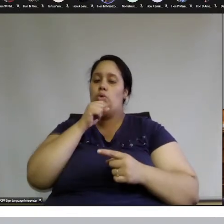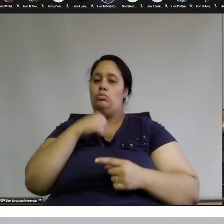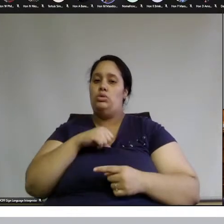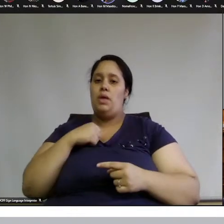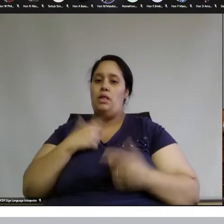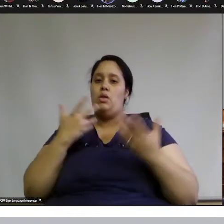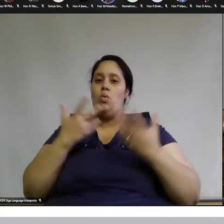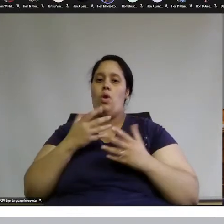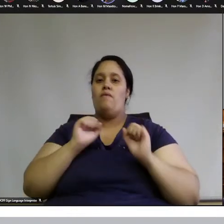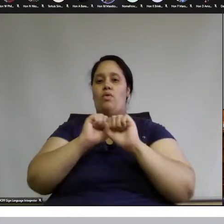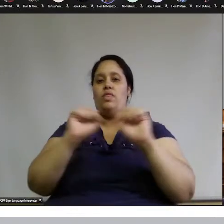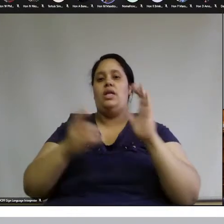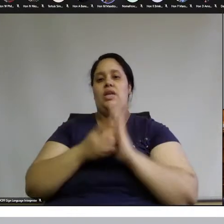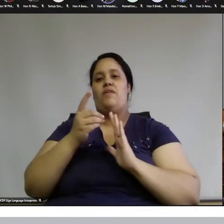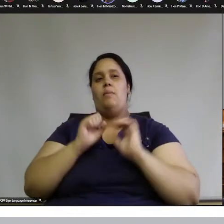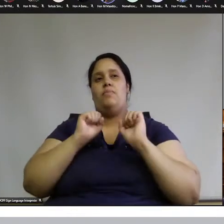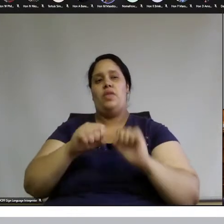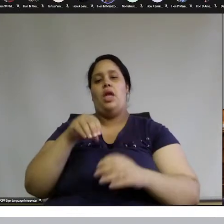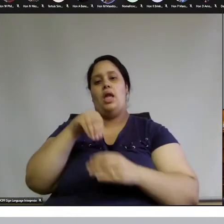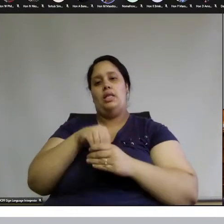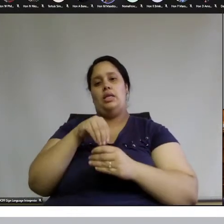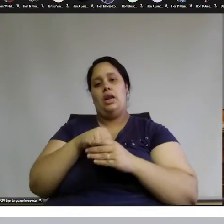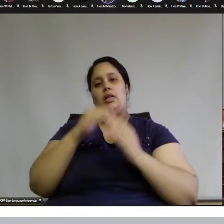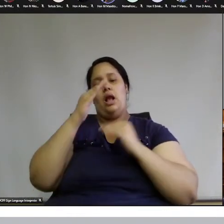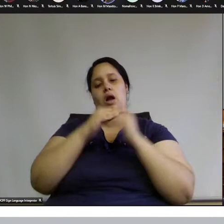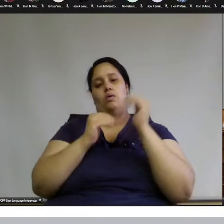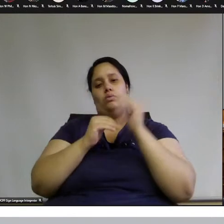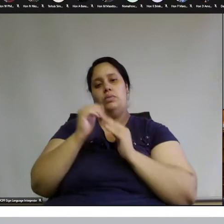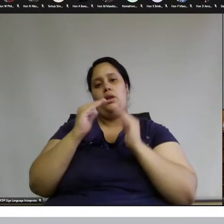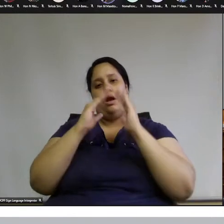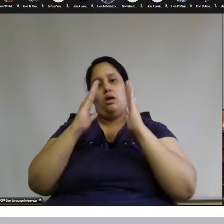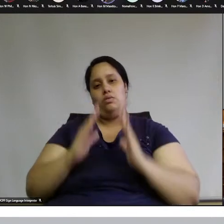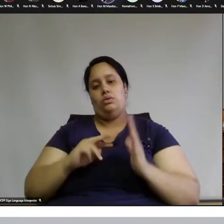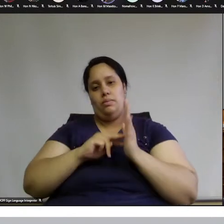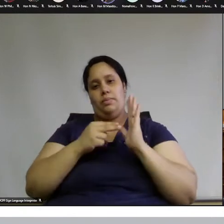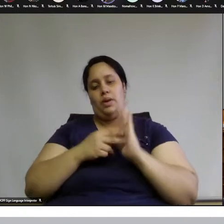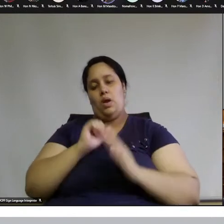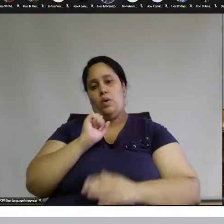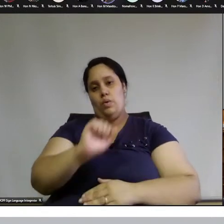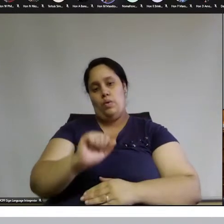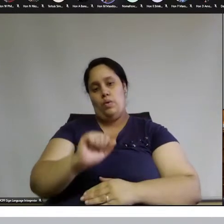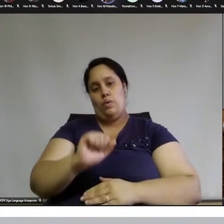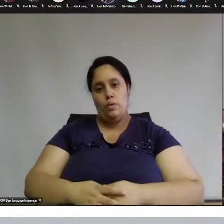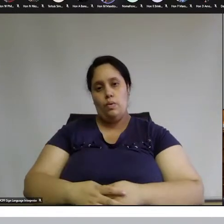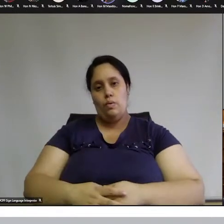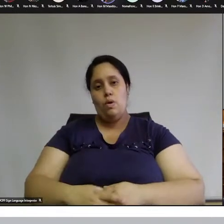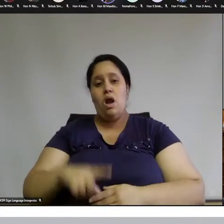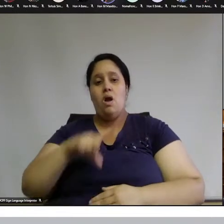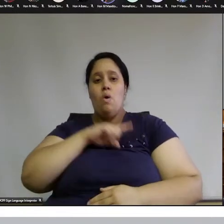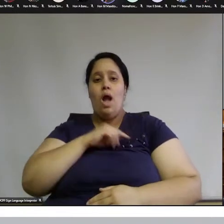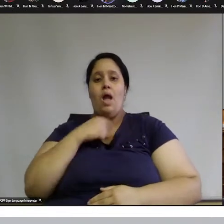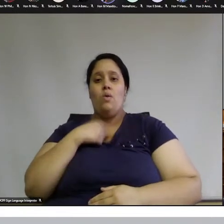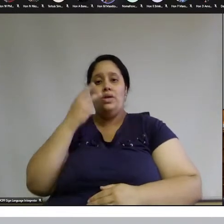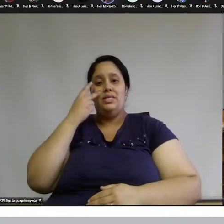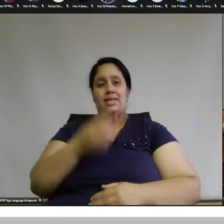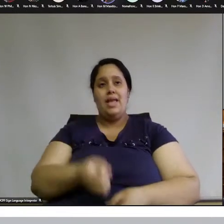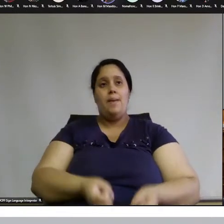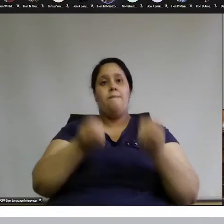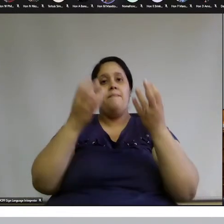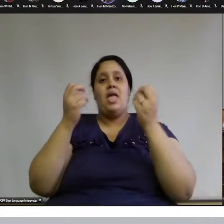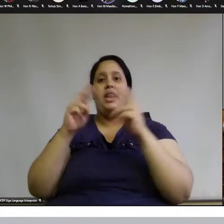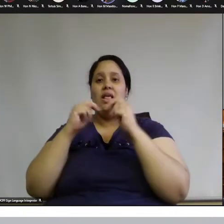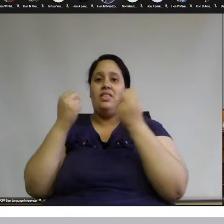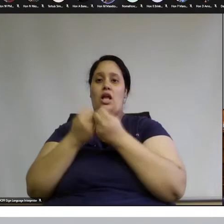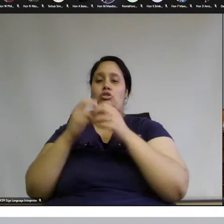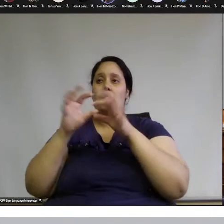in the development of their integrated housing plans. And because we see that all things fall apart at national